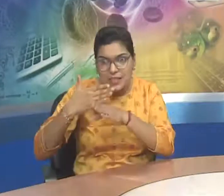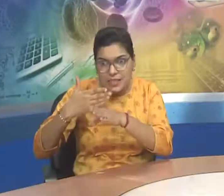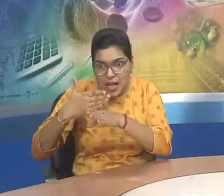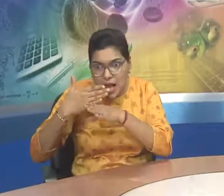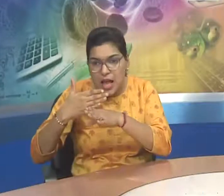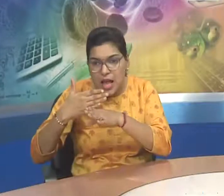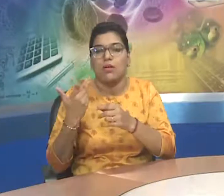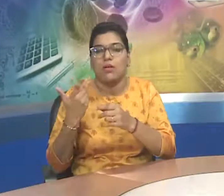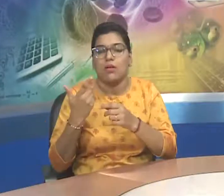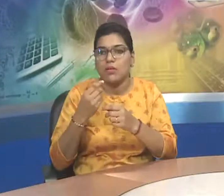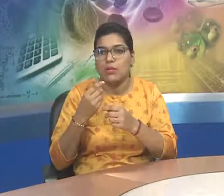of the